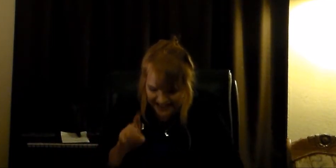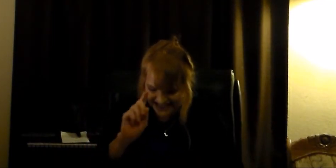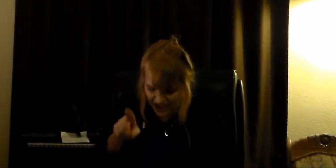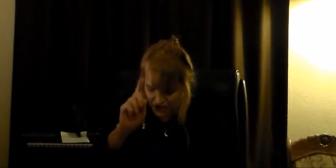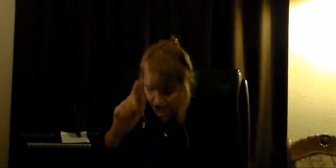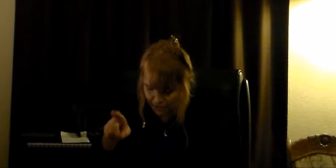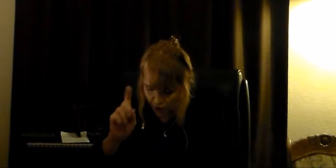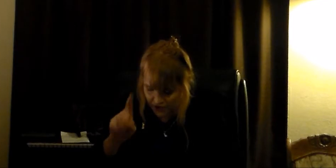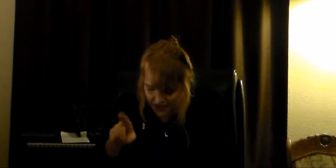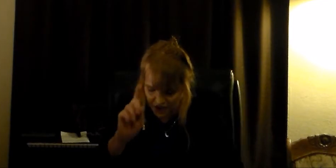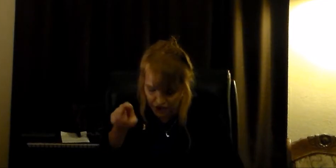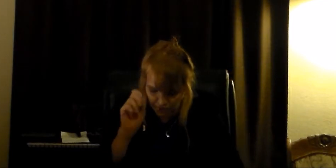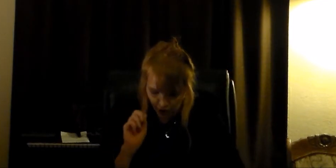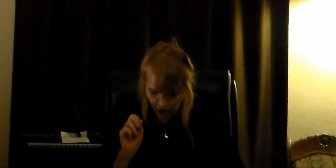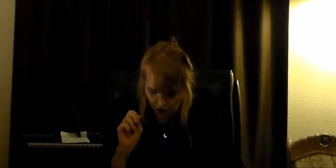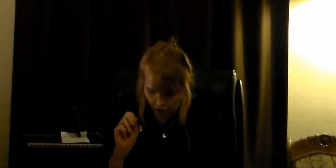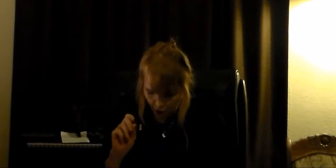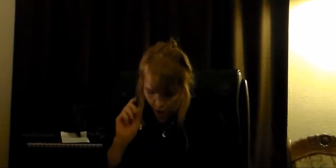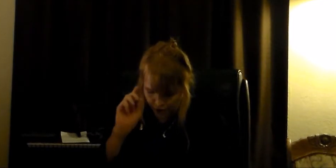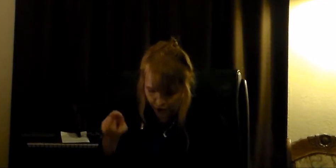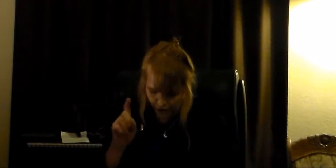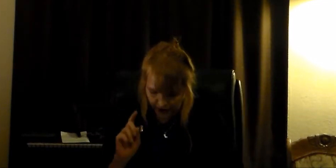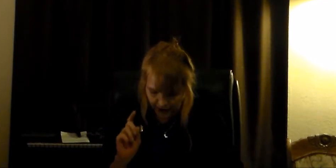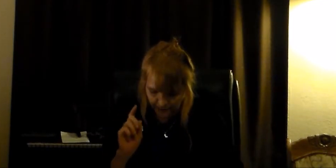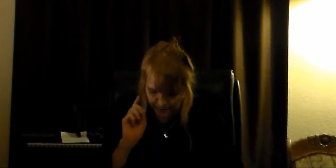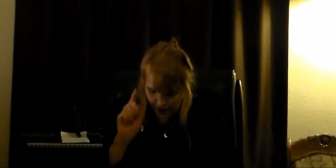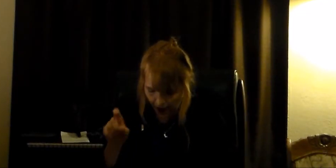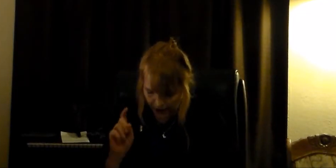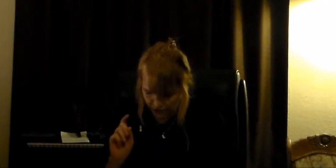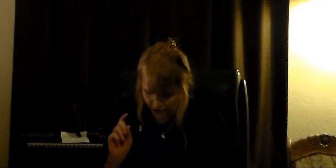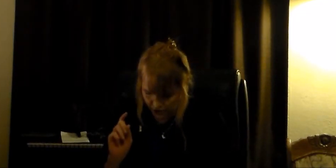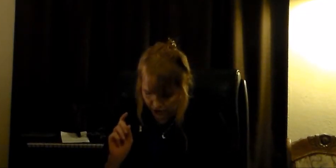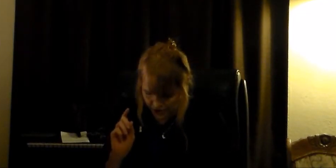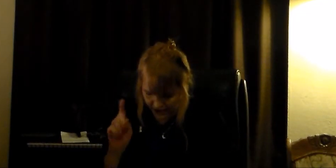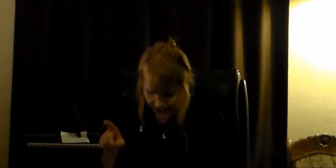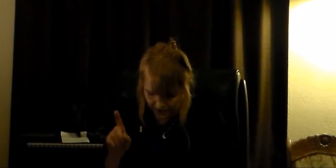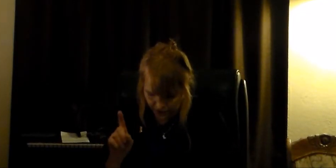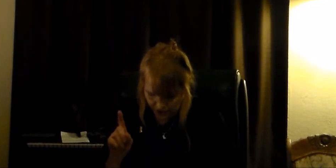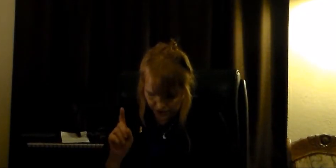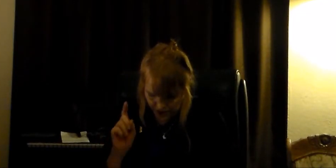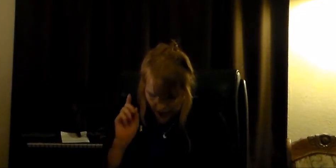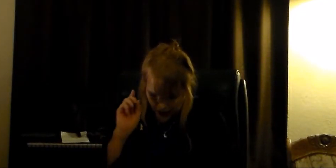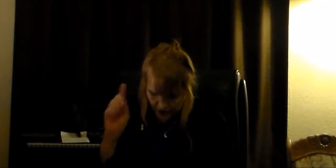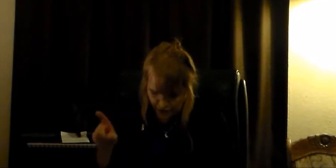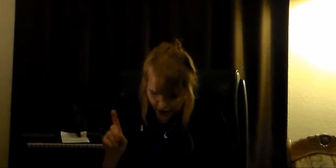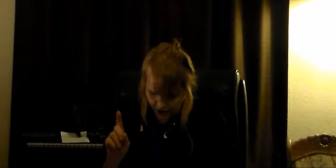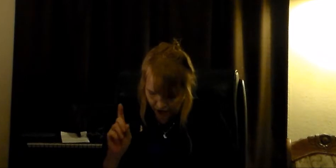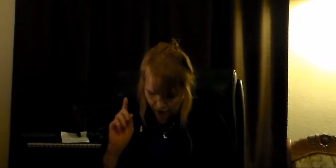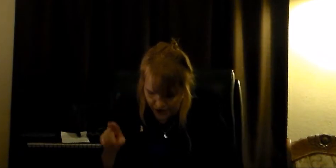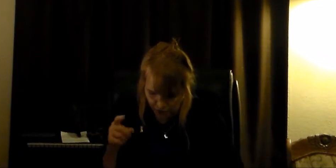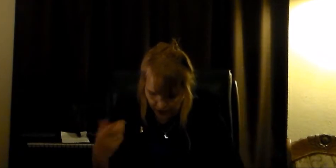is sexually immoral, or the greedy, idolaters, slanderers, a drunkard, or